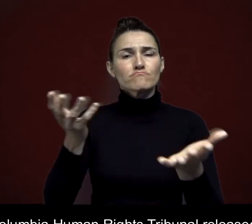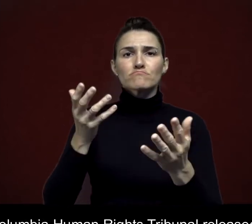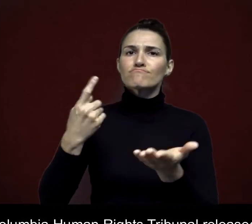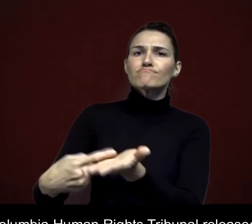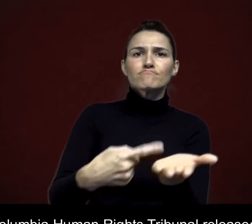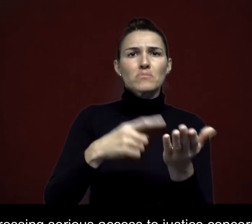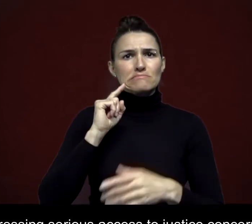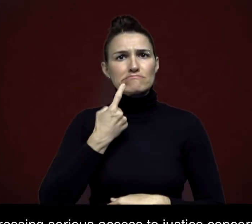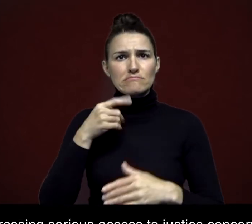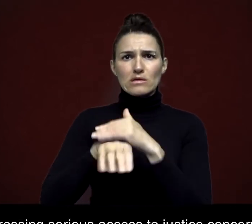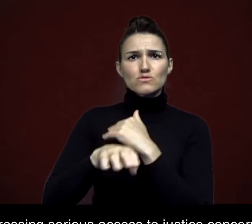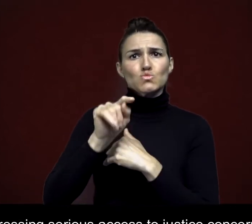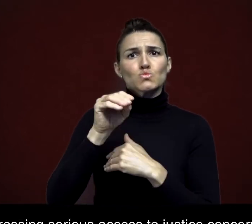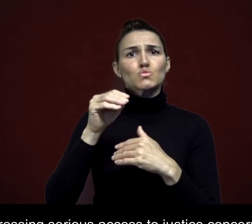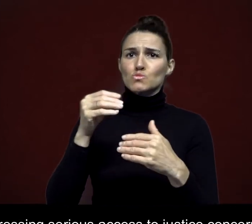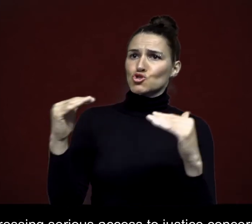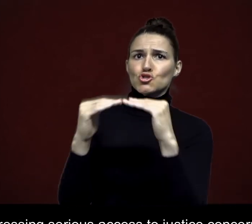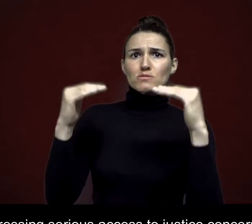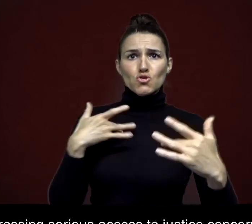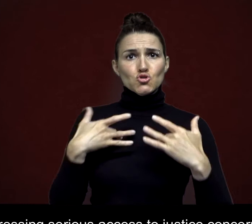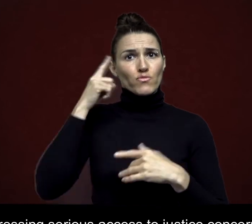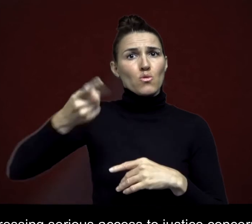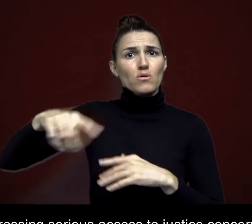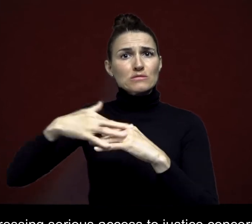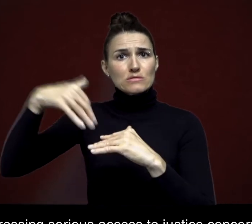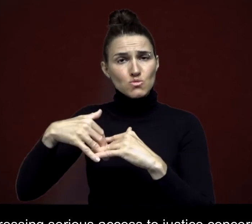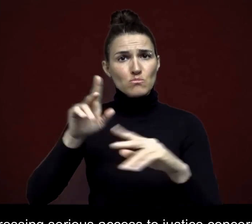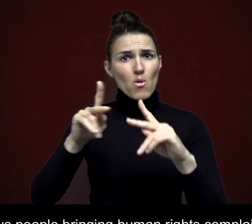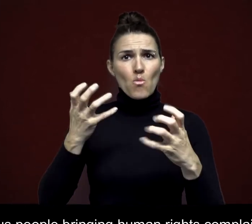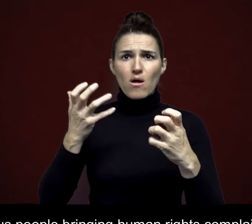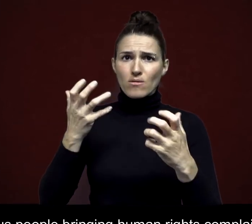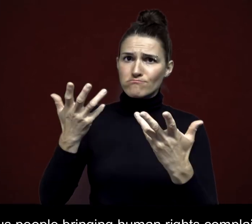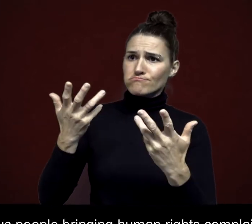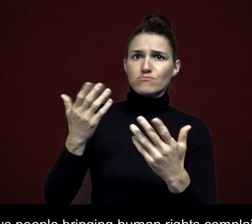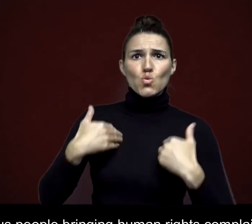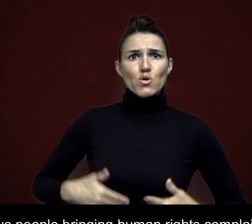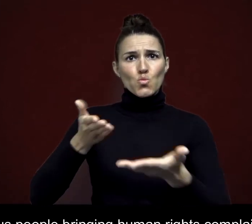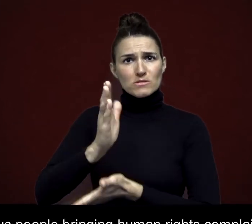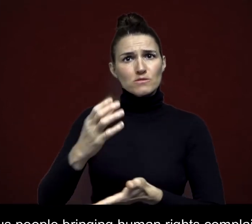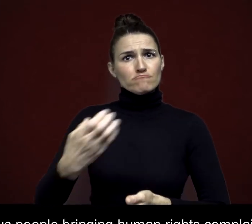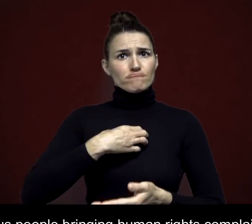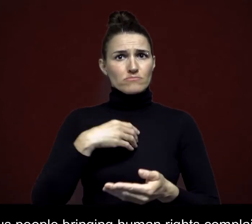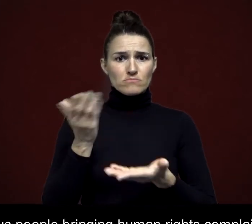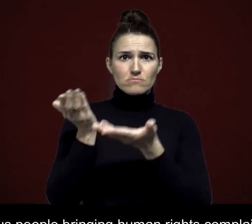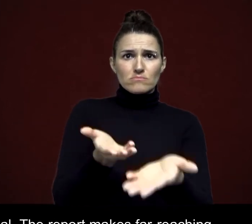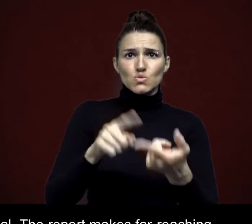Tribunal released a report addressing serious access to justice concerns for Indigenous people bringing human rights complaints to the